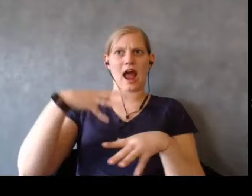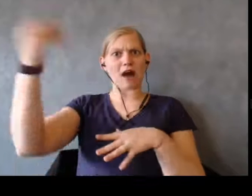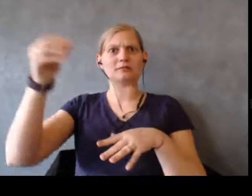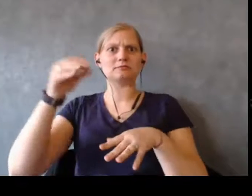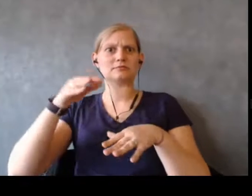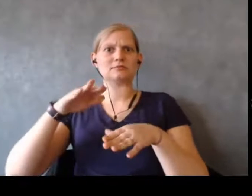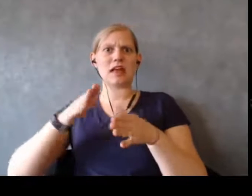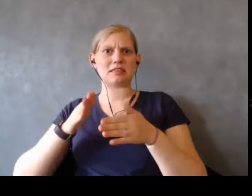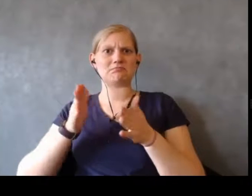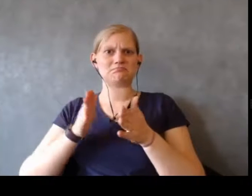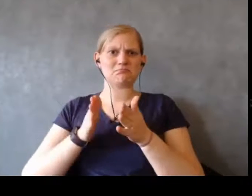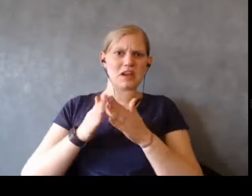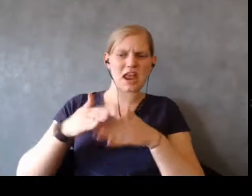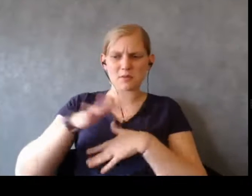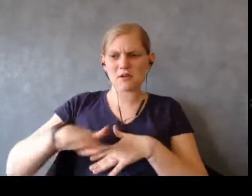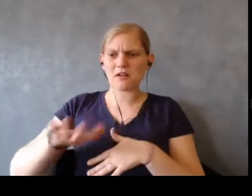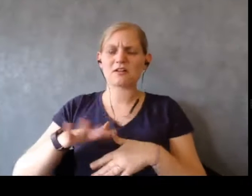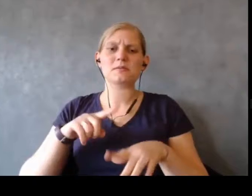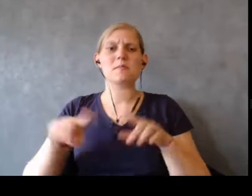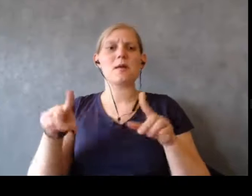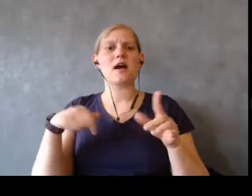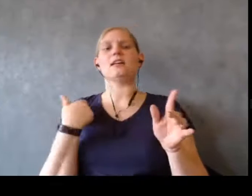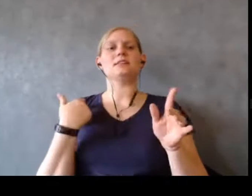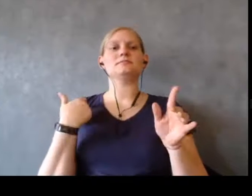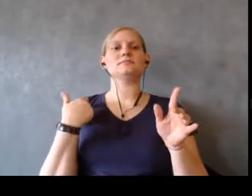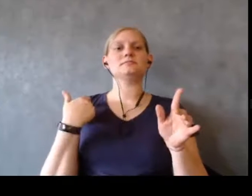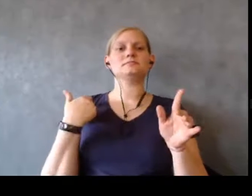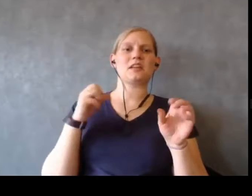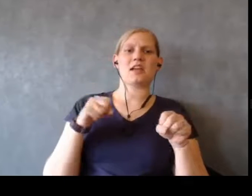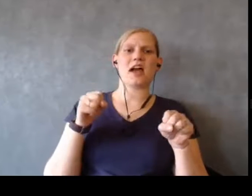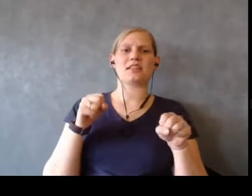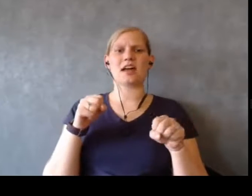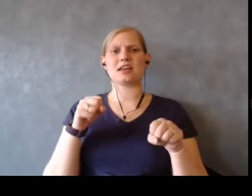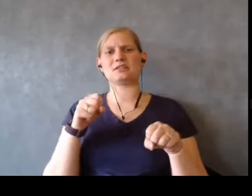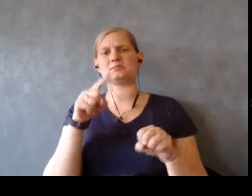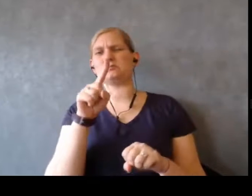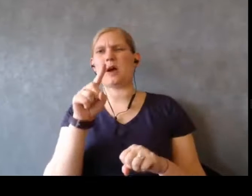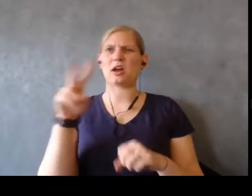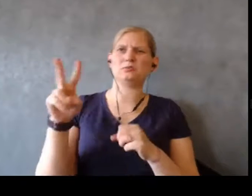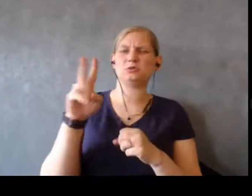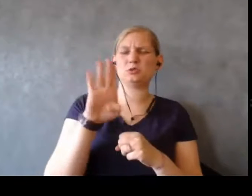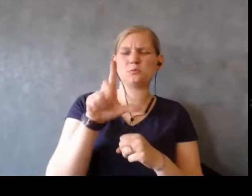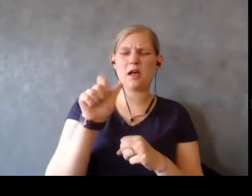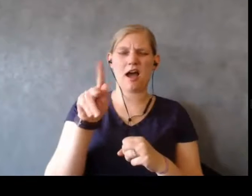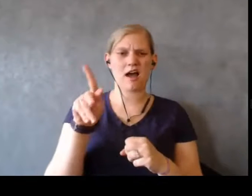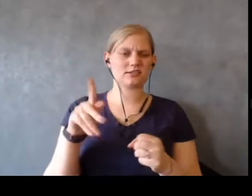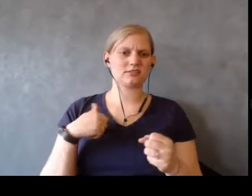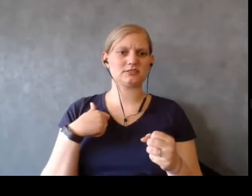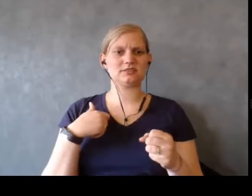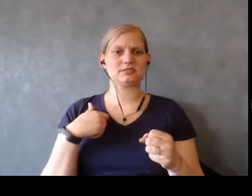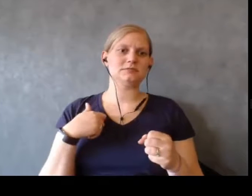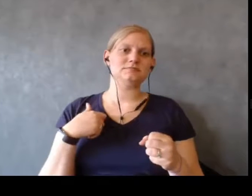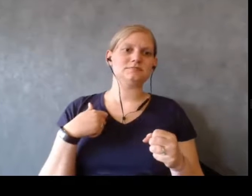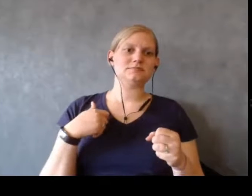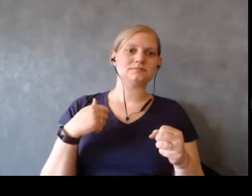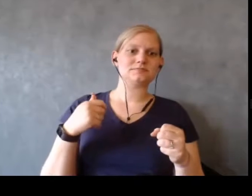in the suburbs, far away from any stores. I only was supposed to be driving like a block or two on my bike to my friends' houses. We were point A at my